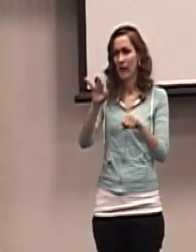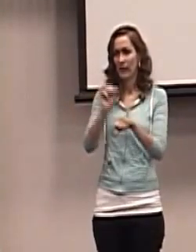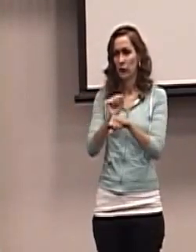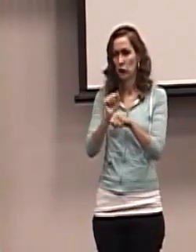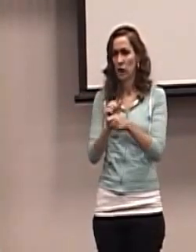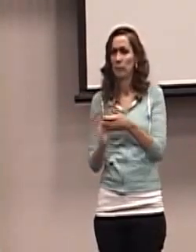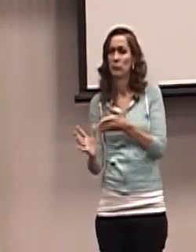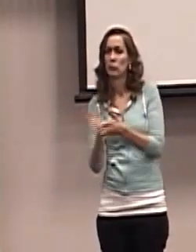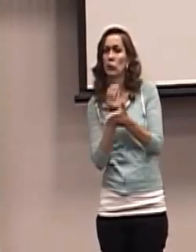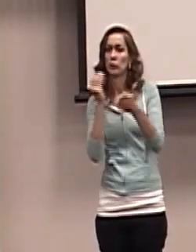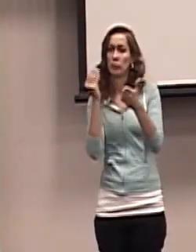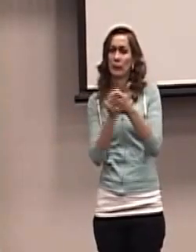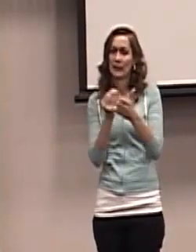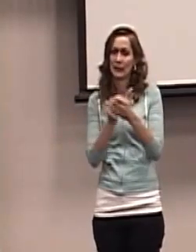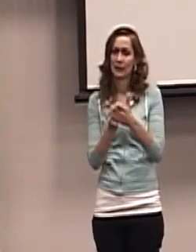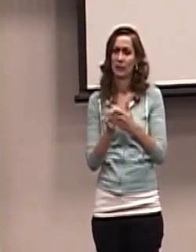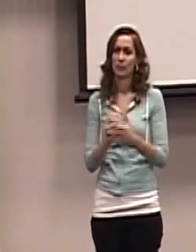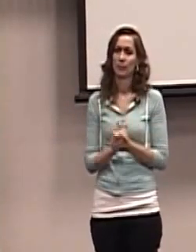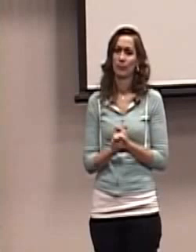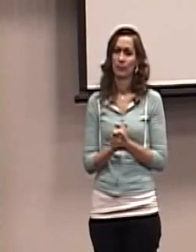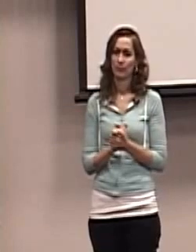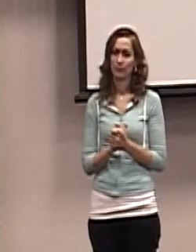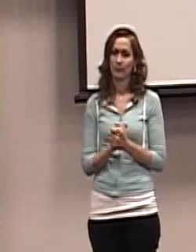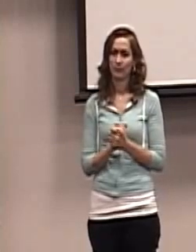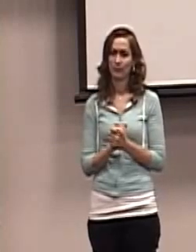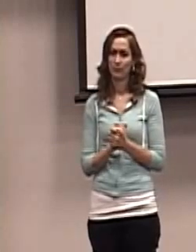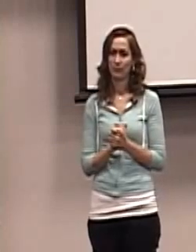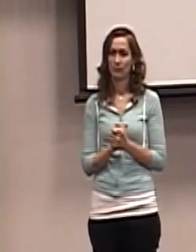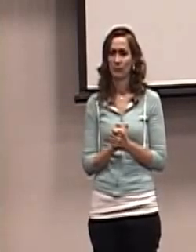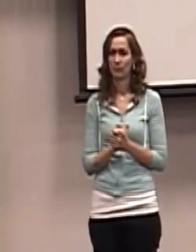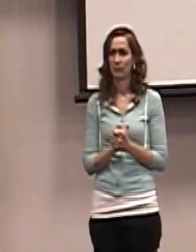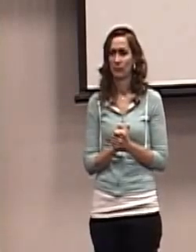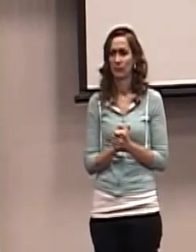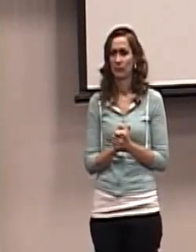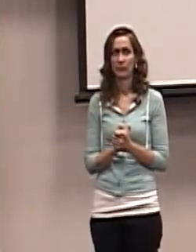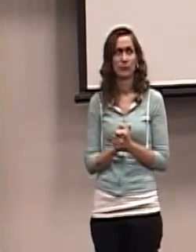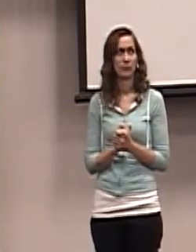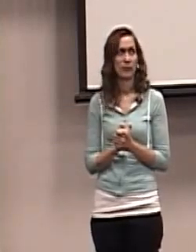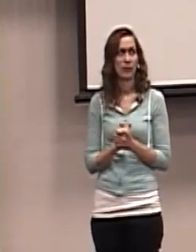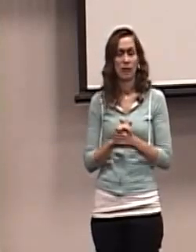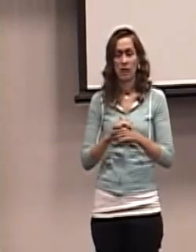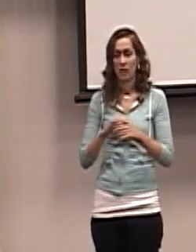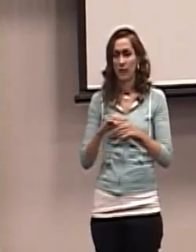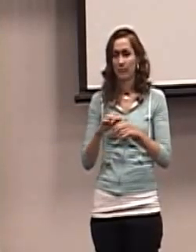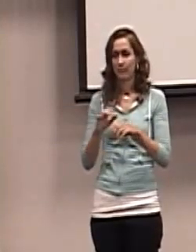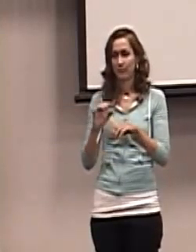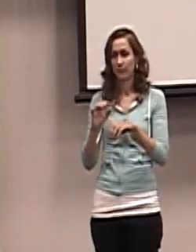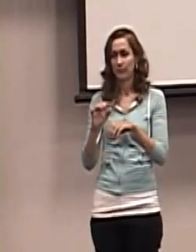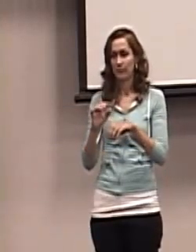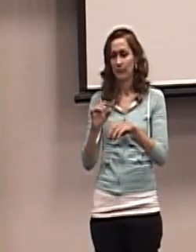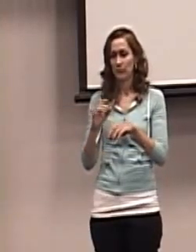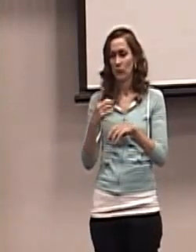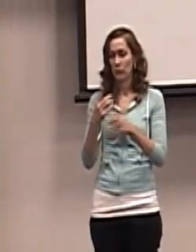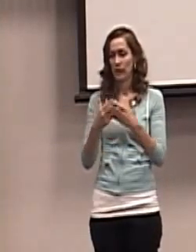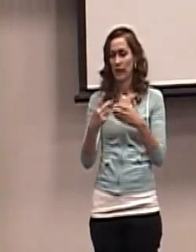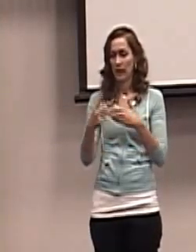income. The thing about vocations I think we need to be aware